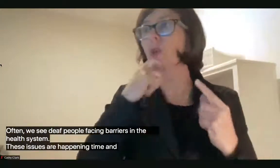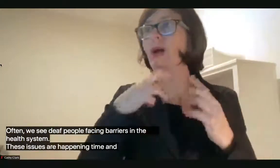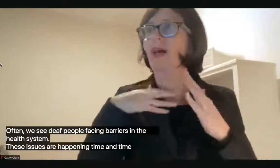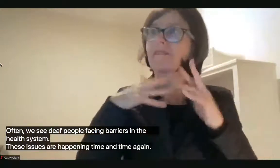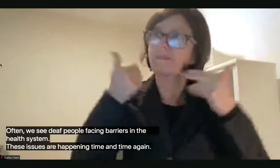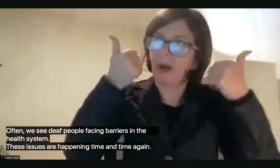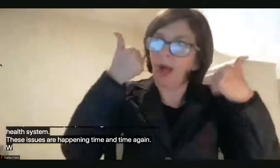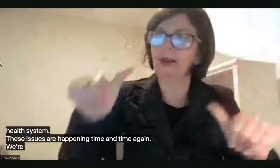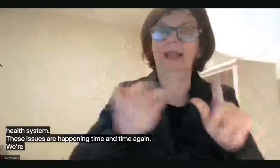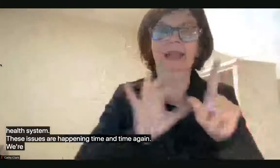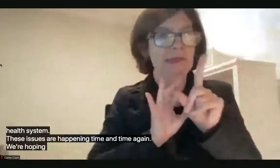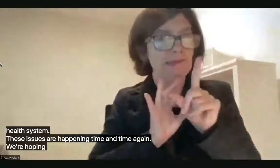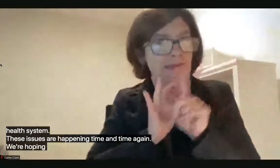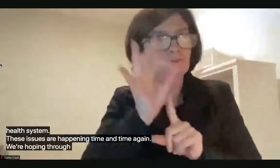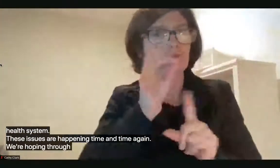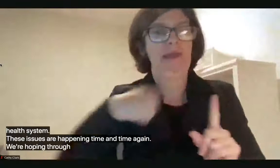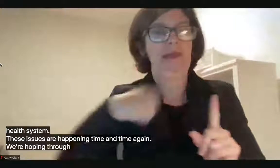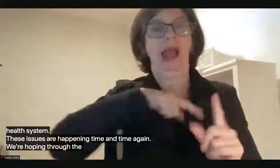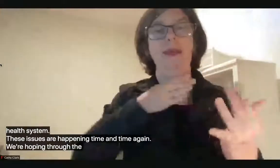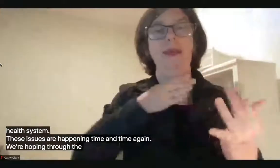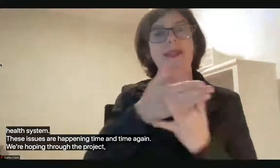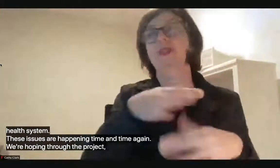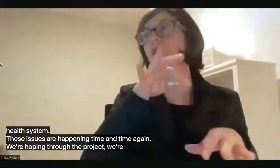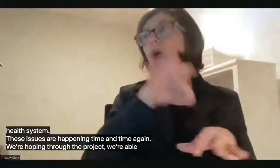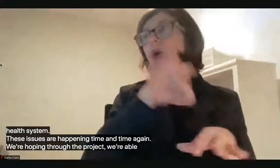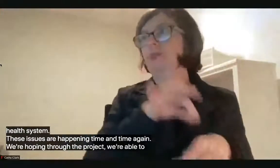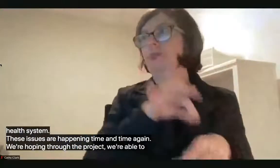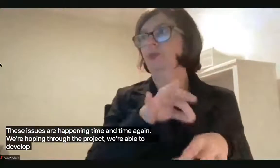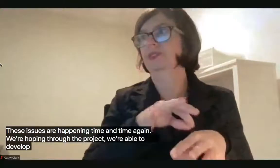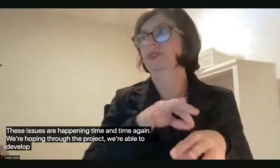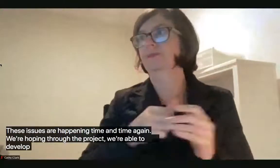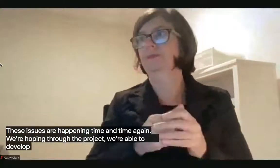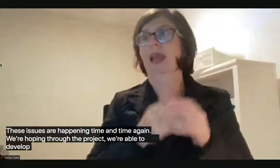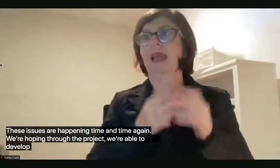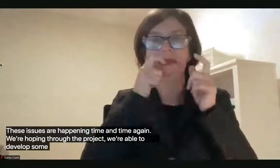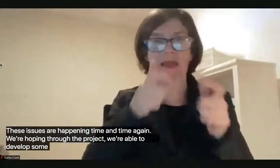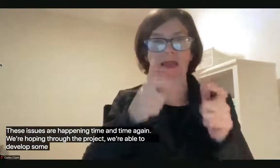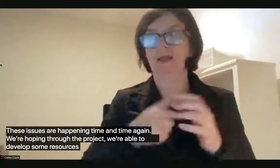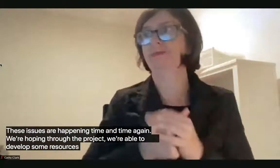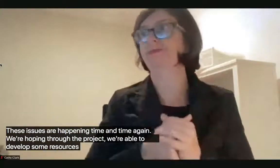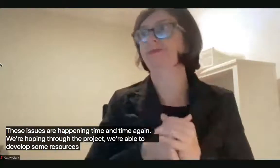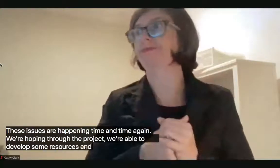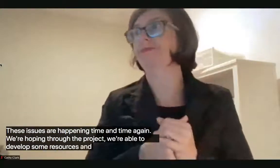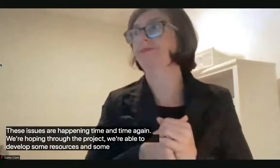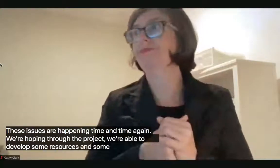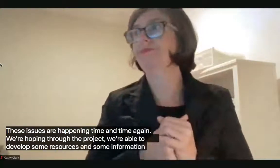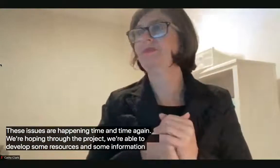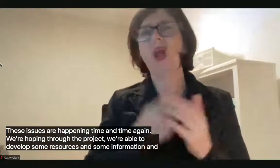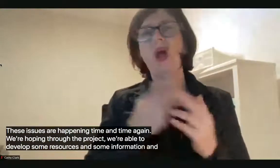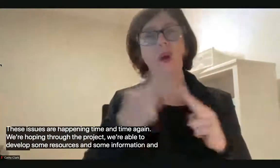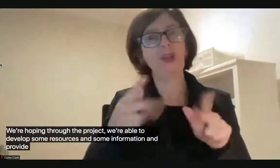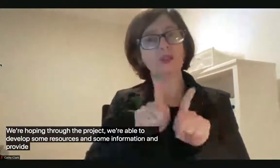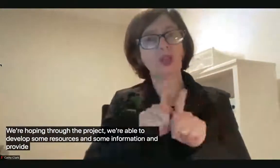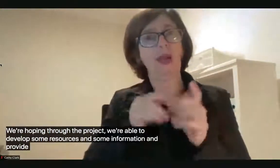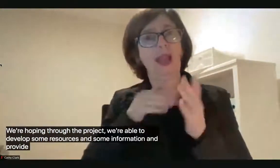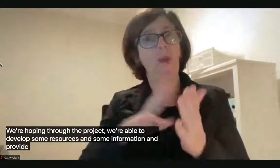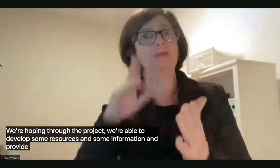to develop some resources and some information and provide better access for our community within the hospital and healthcare